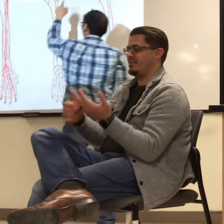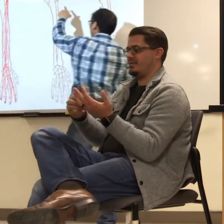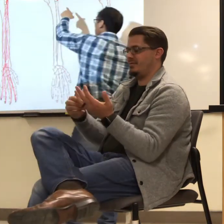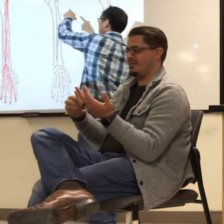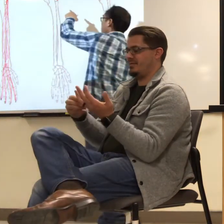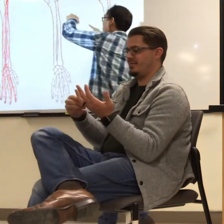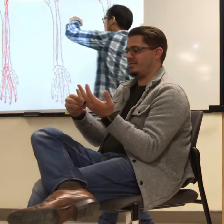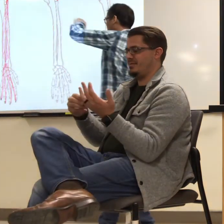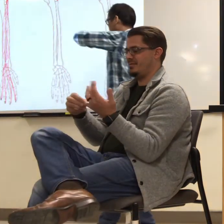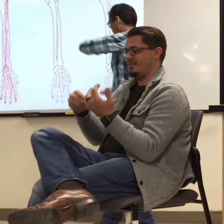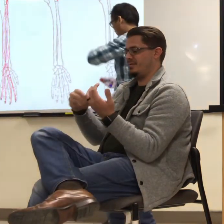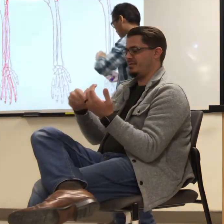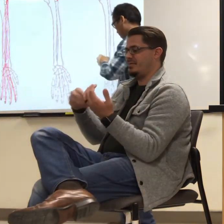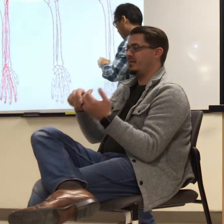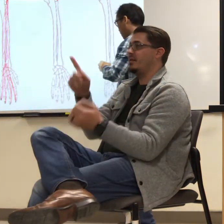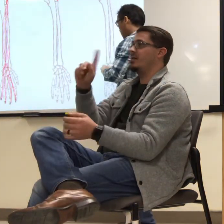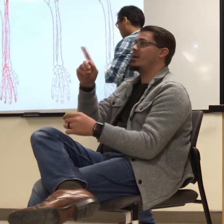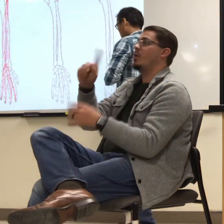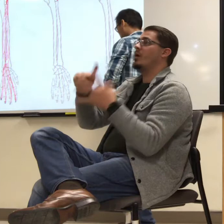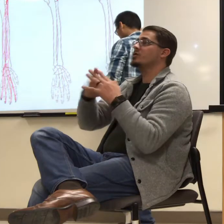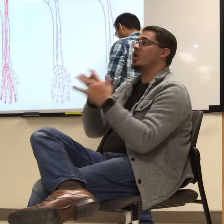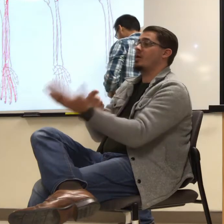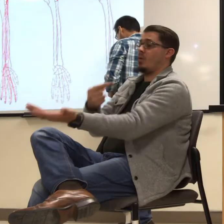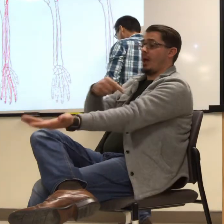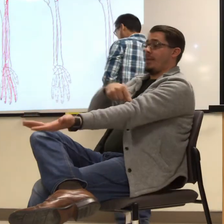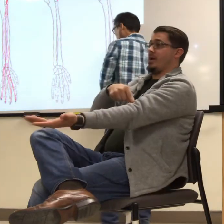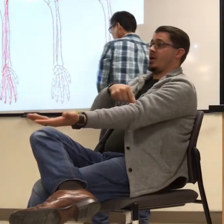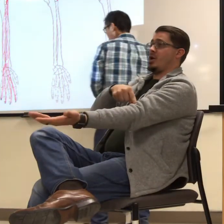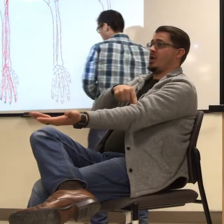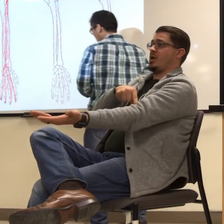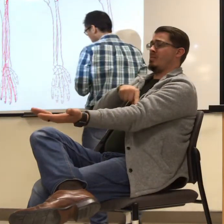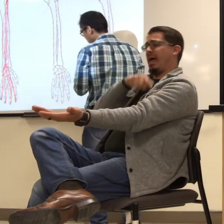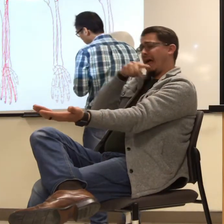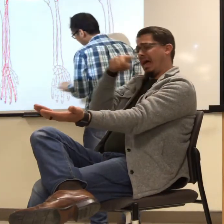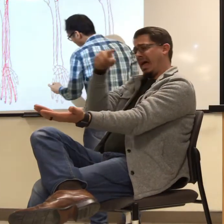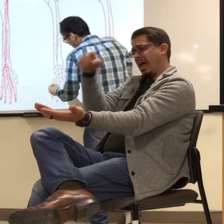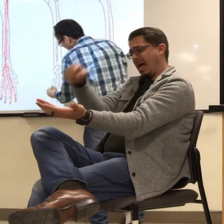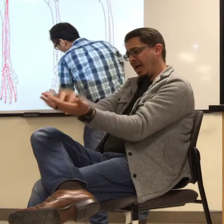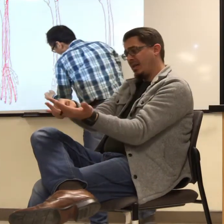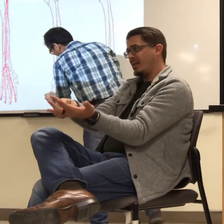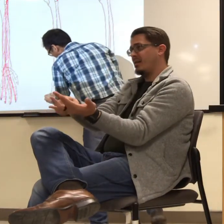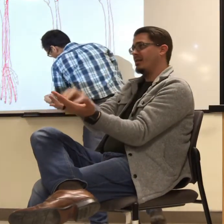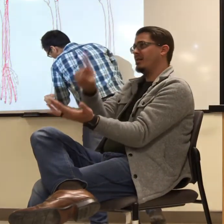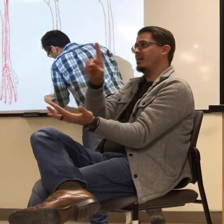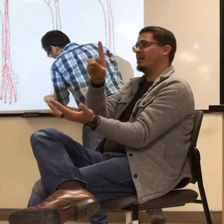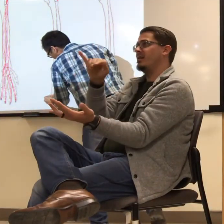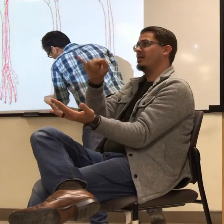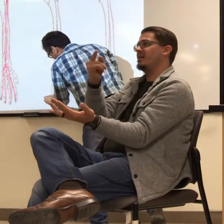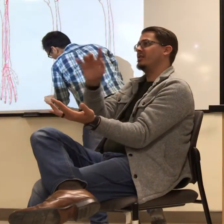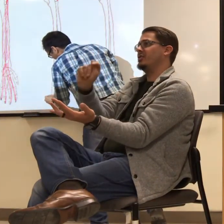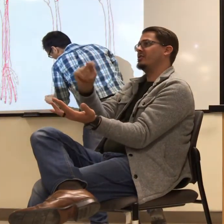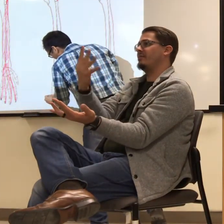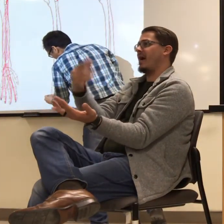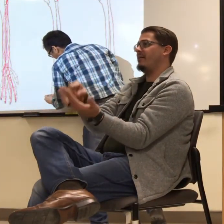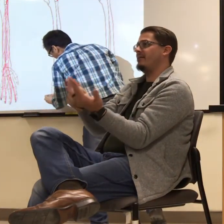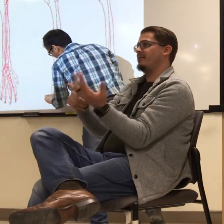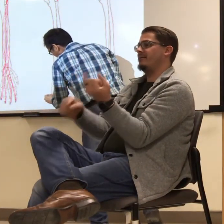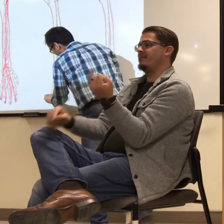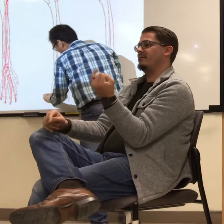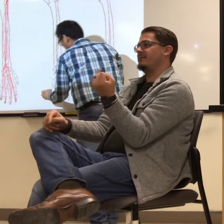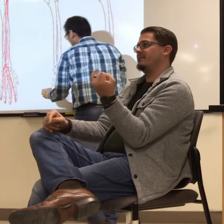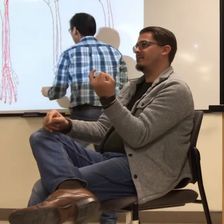So origin, way up there, the insertion, way down here, digit 5, pinky finger.